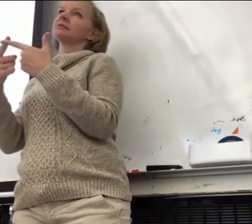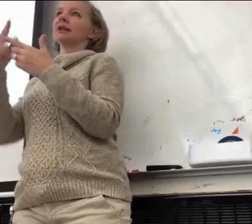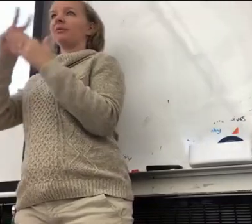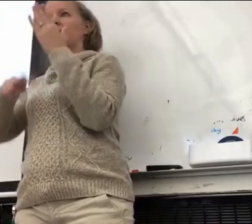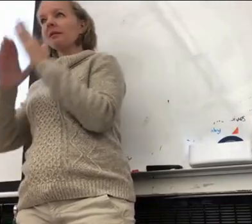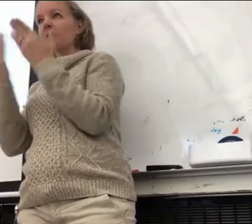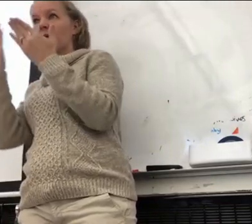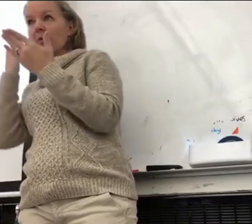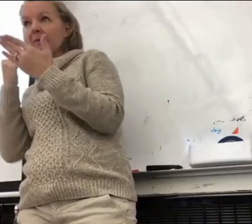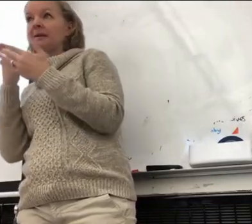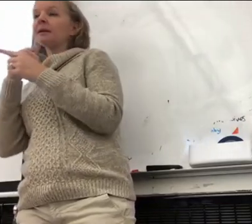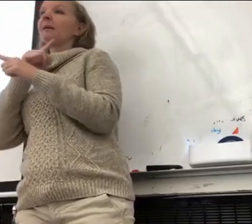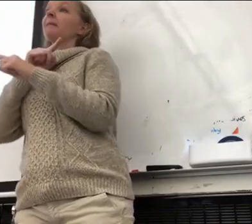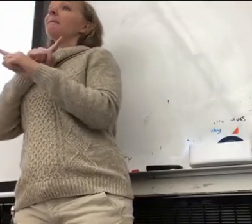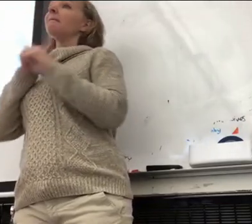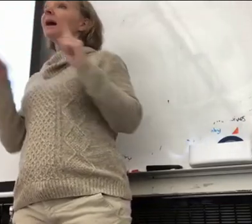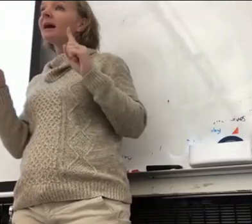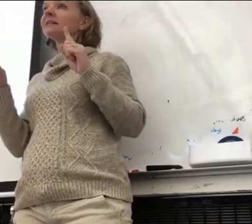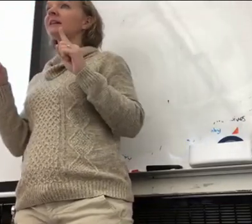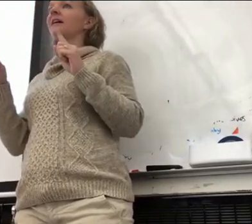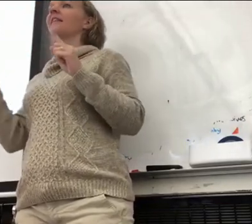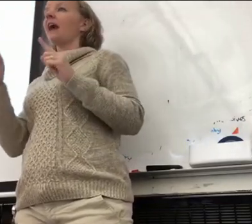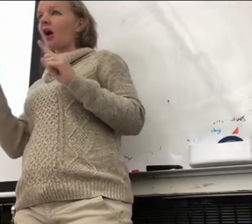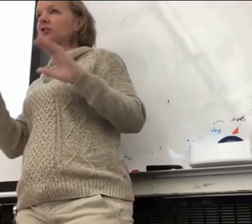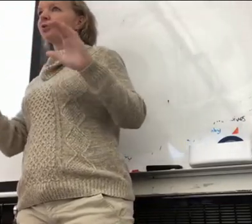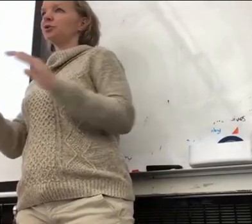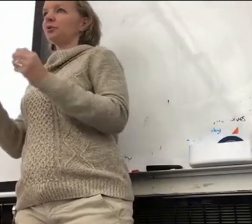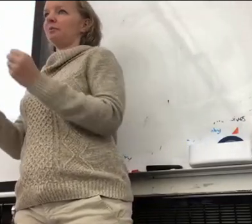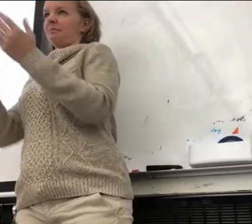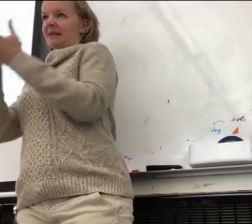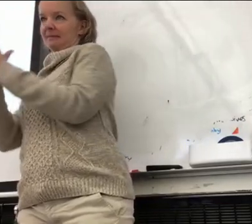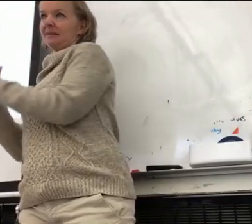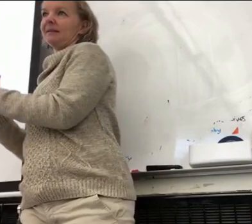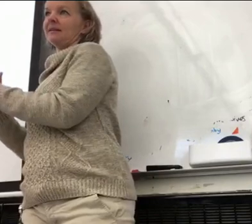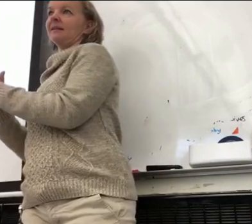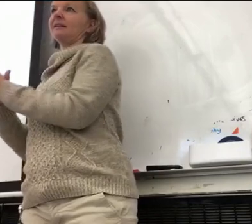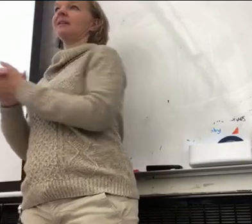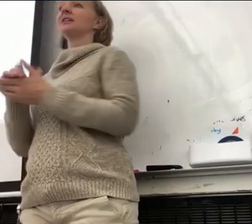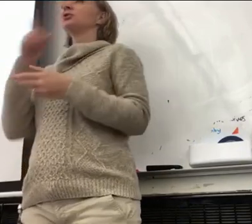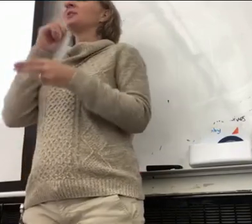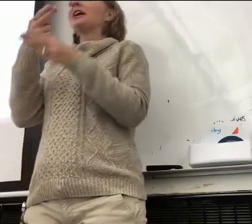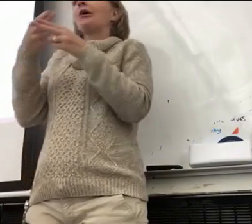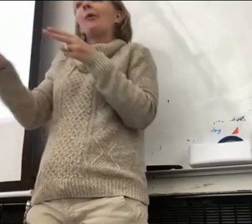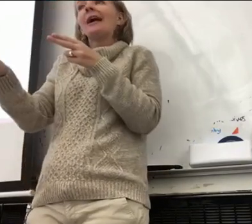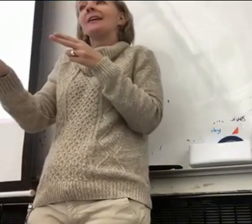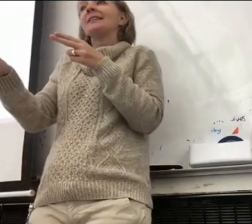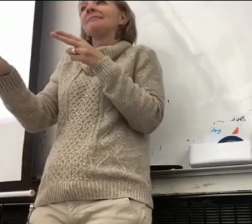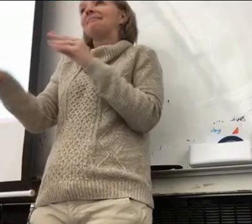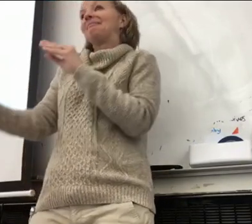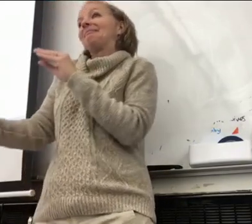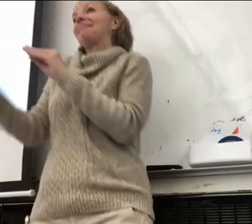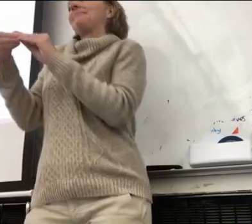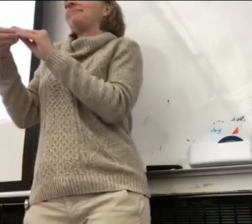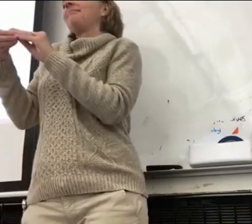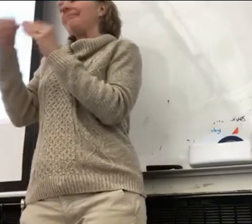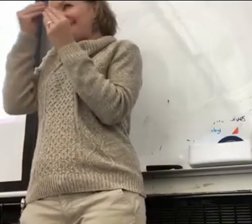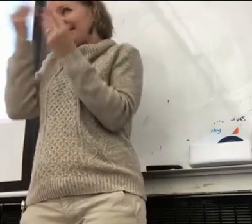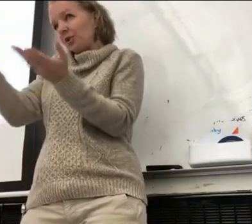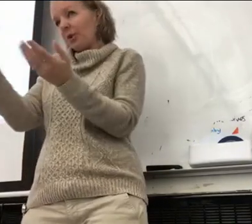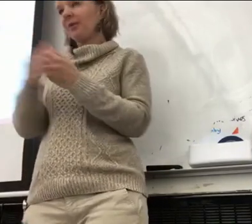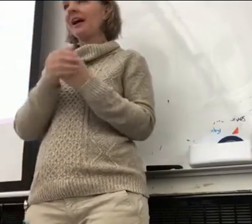read the Book of Mormon. However, they also practice polygamy. Now, as a quick little side note, just so that you guys are